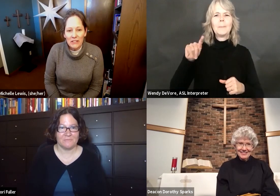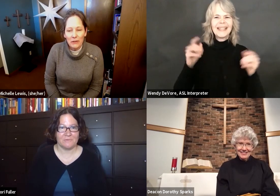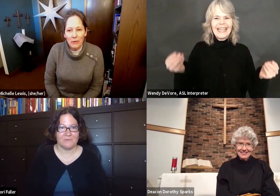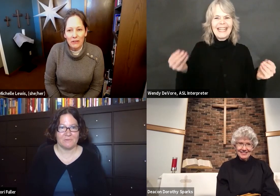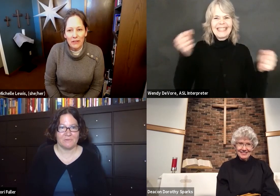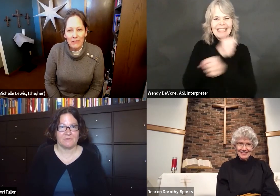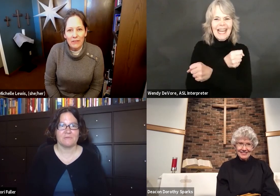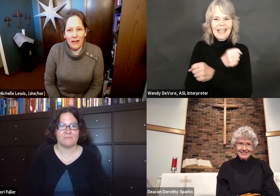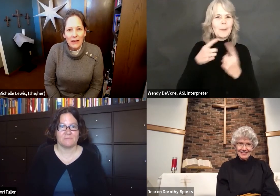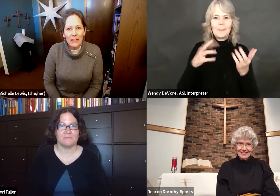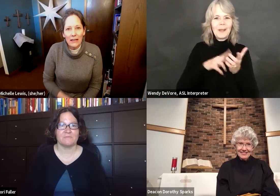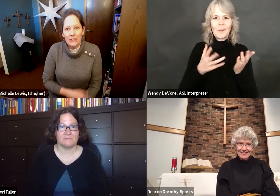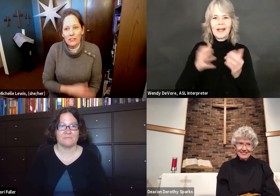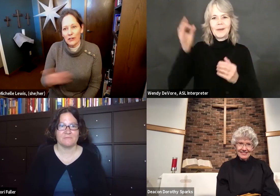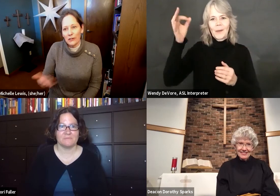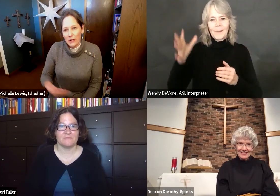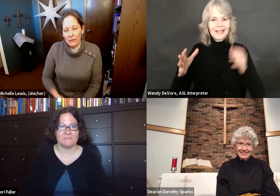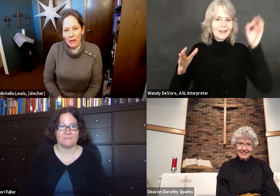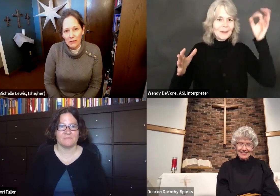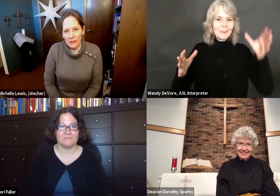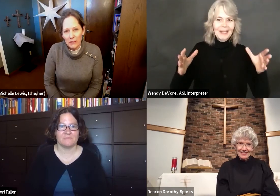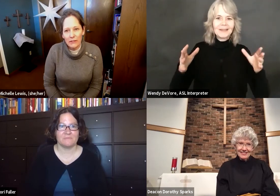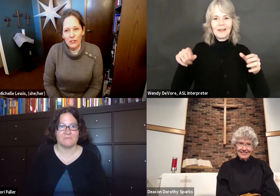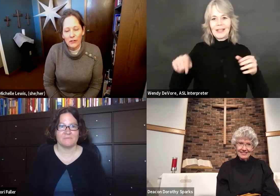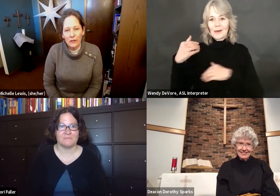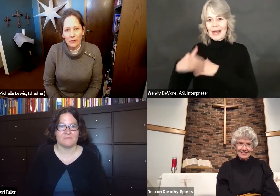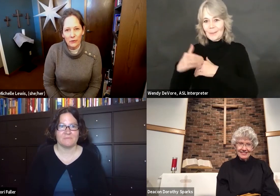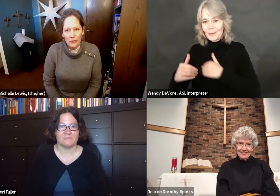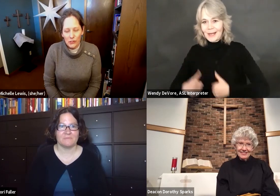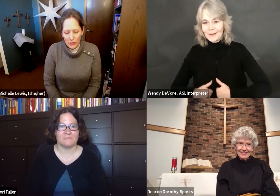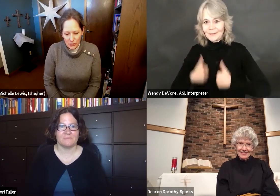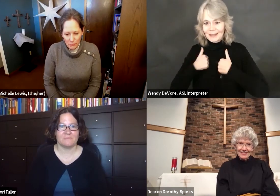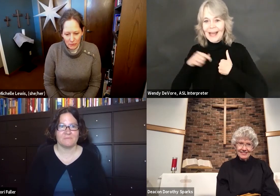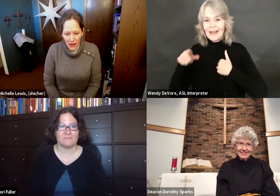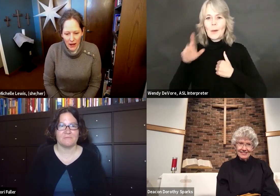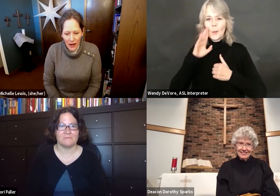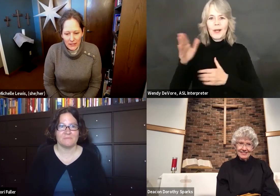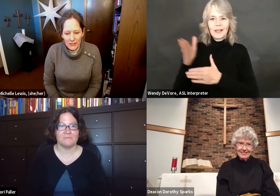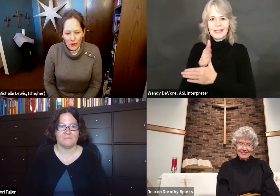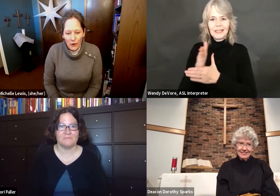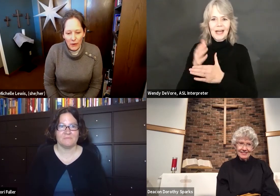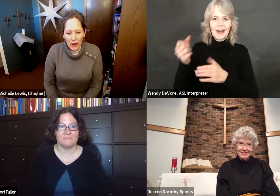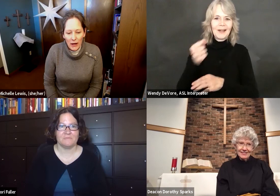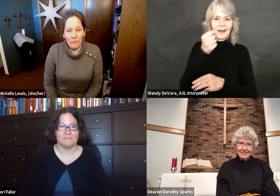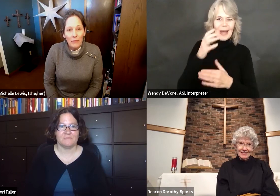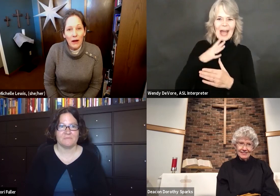sermons here at Bread of Life get shared with Bethel Evangelical Lutheran Church. And so